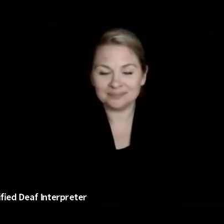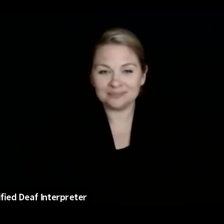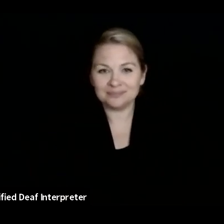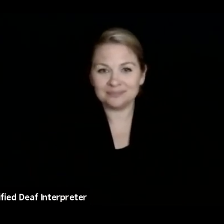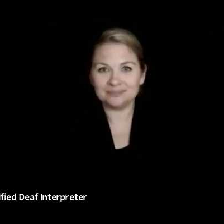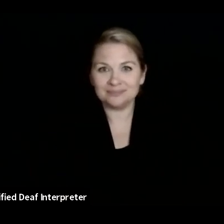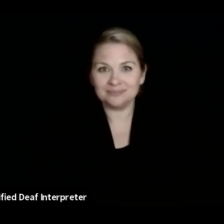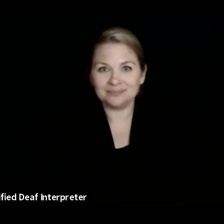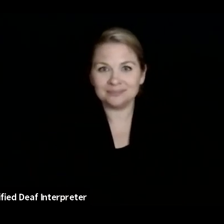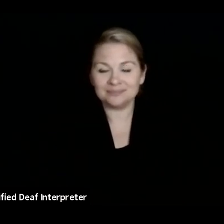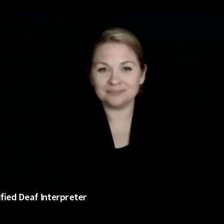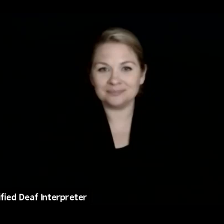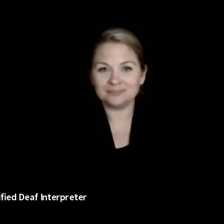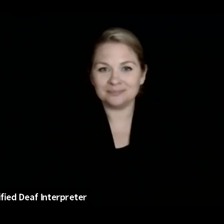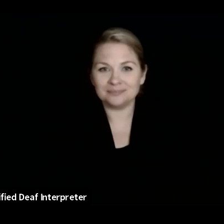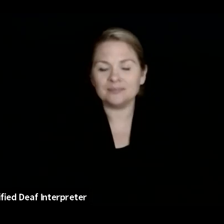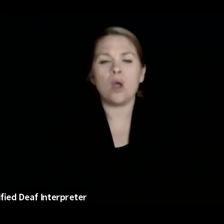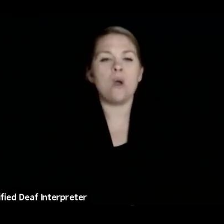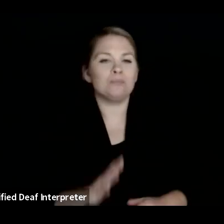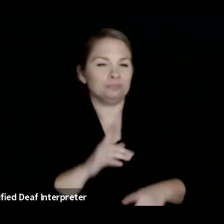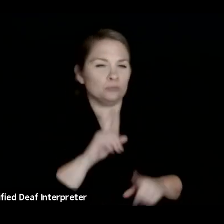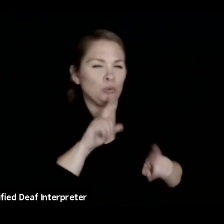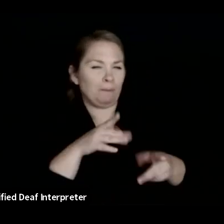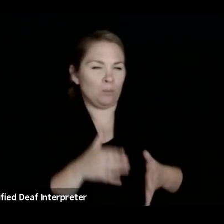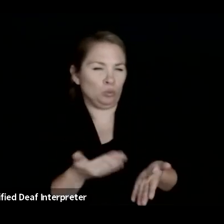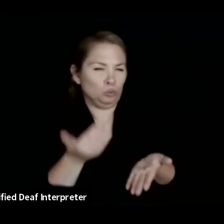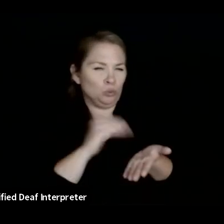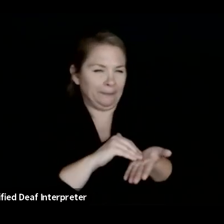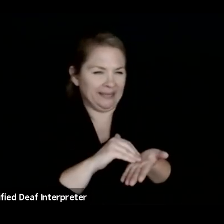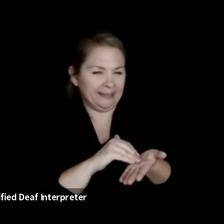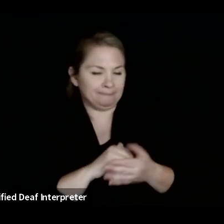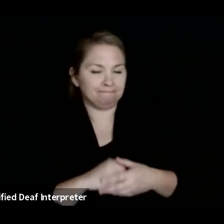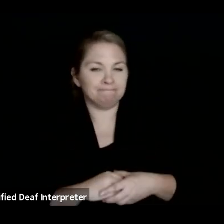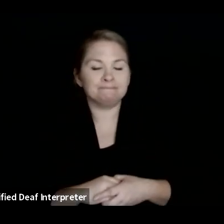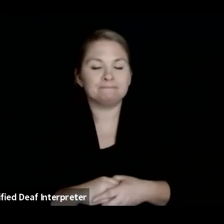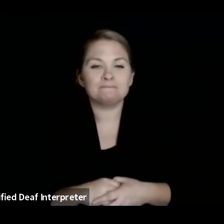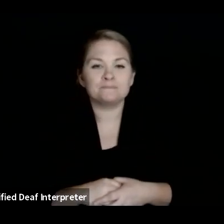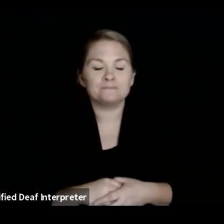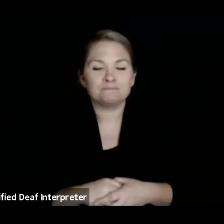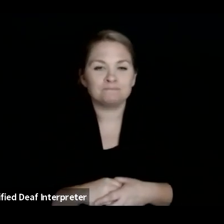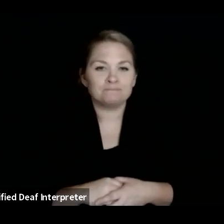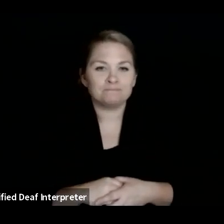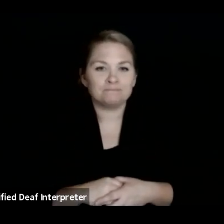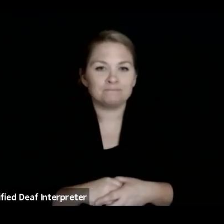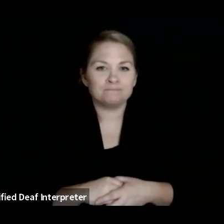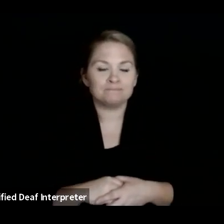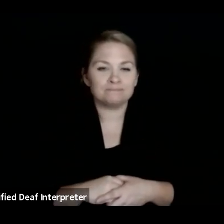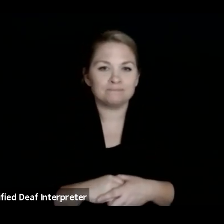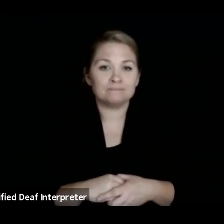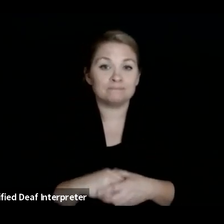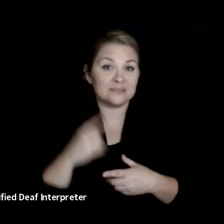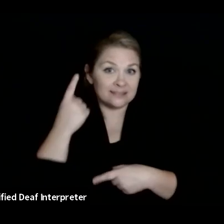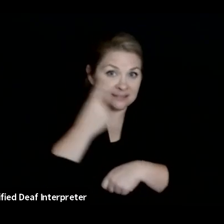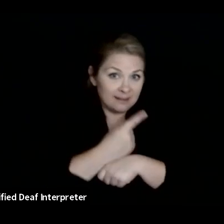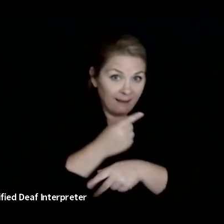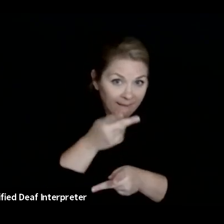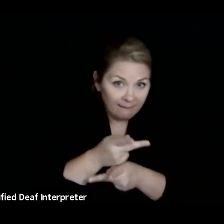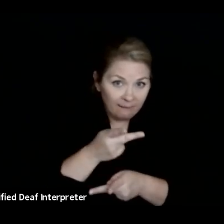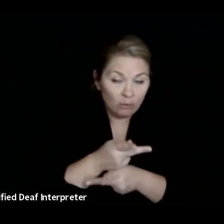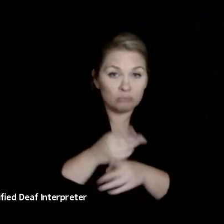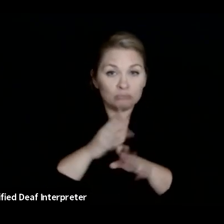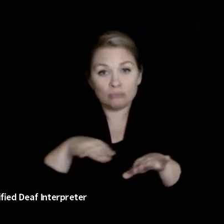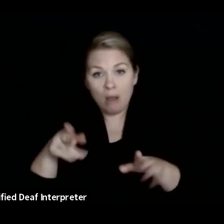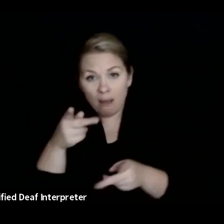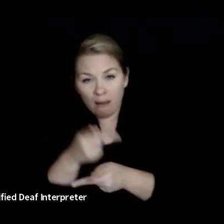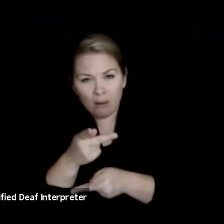worries. Number of facilities, number of cases. I think the last time you talked about this was mostly in staff. Is that still the case? Yes, that's what